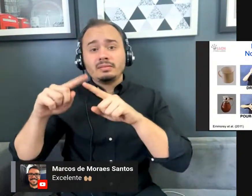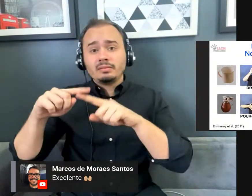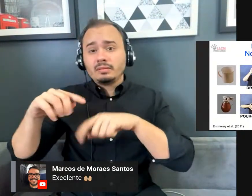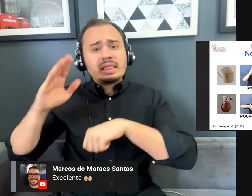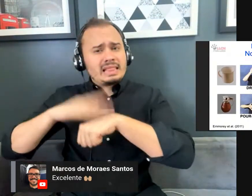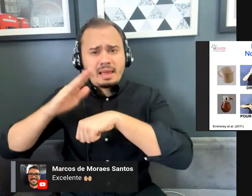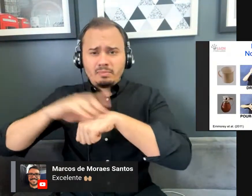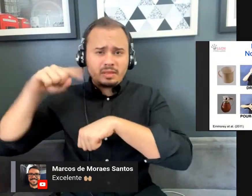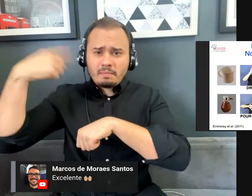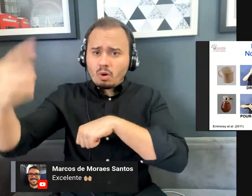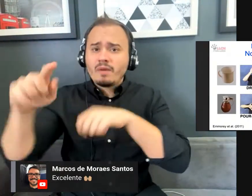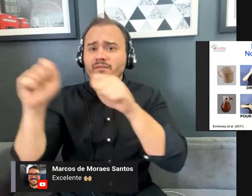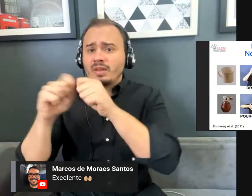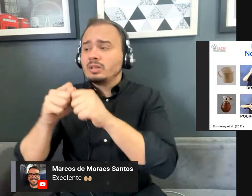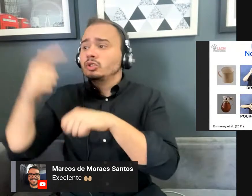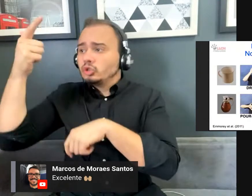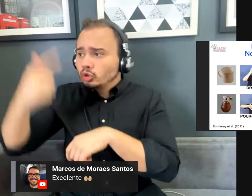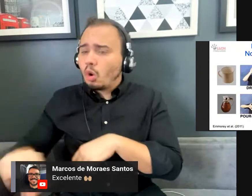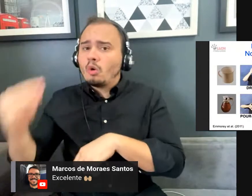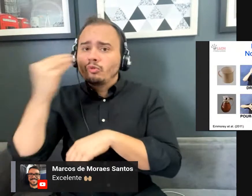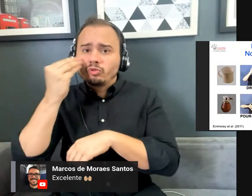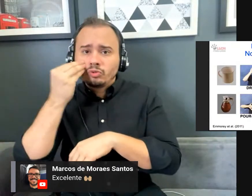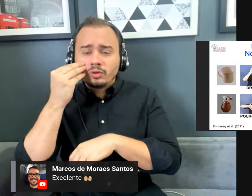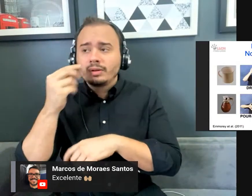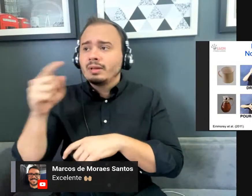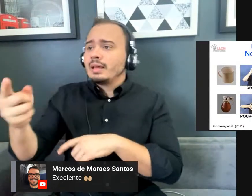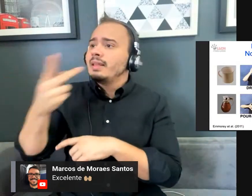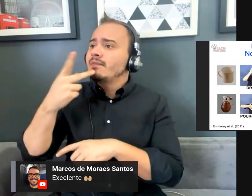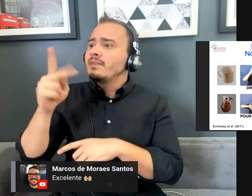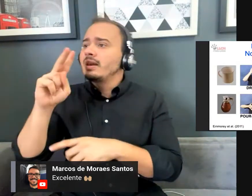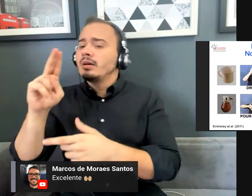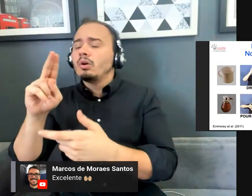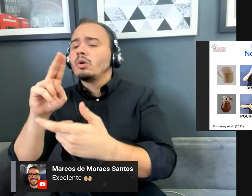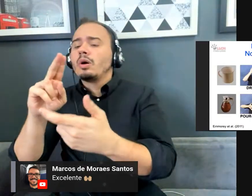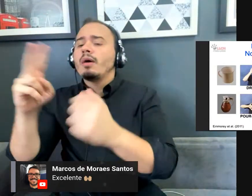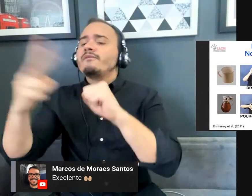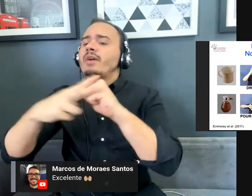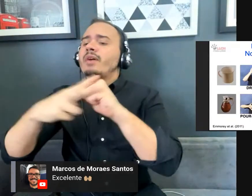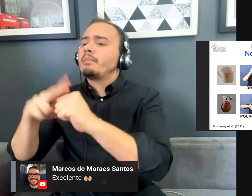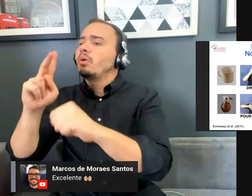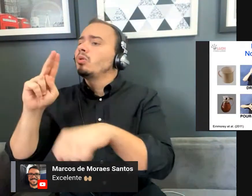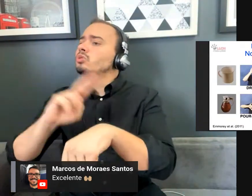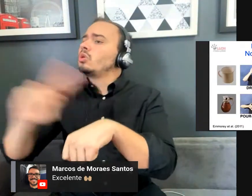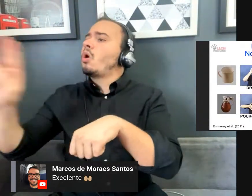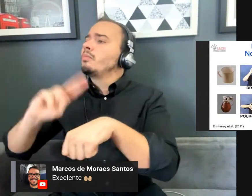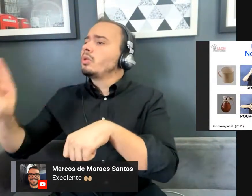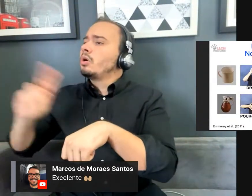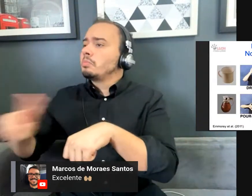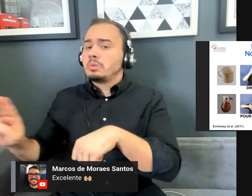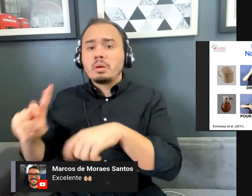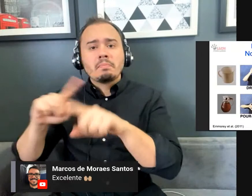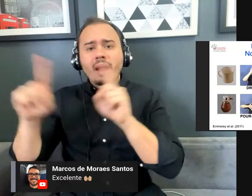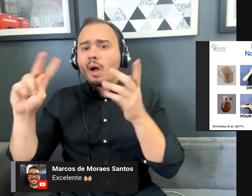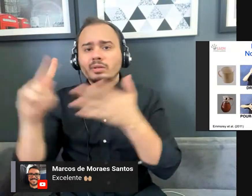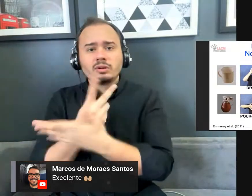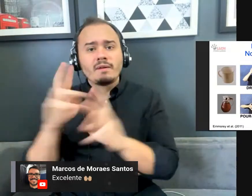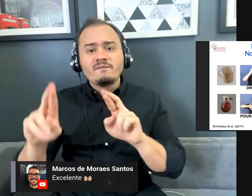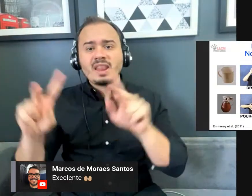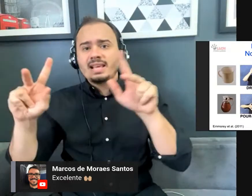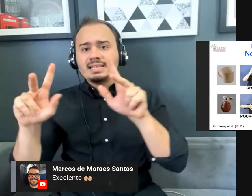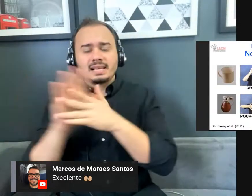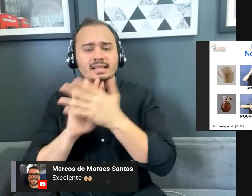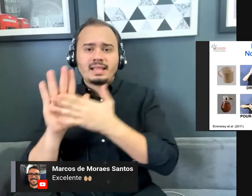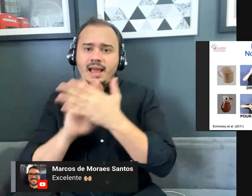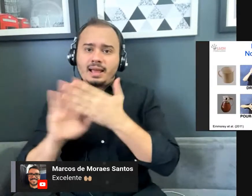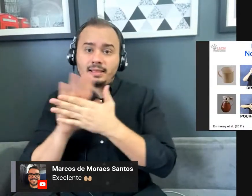actions. And we found no difference between these handling type verbs and the non-pantomimic verbs, just in naming actions. So the brain is treating these verbs,